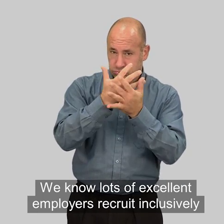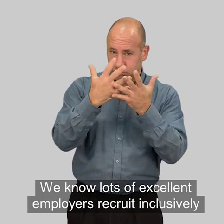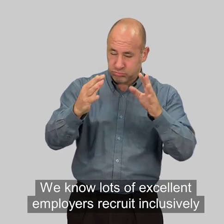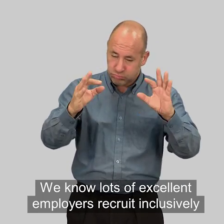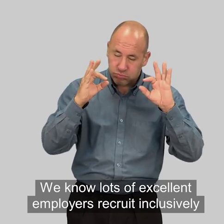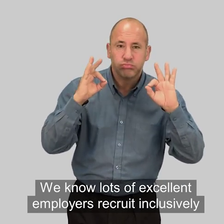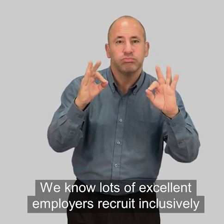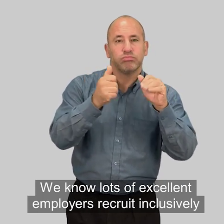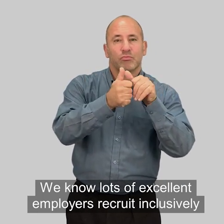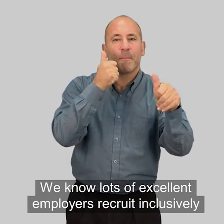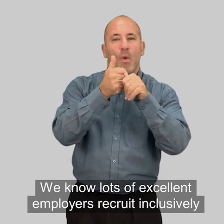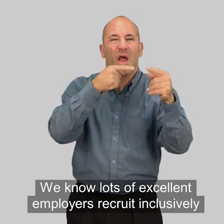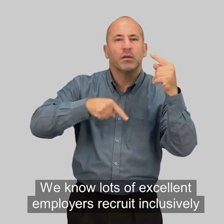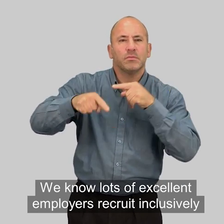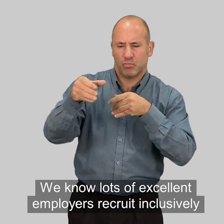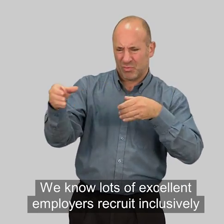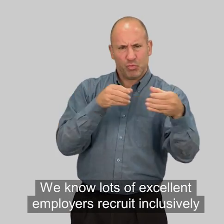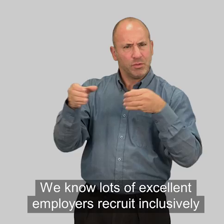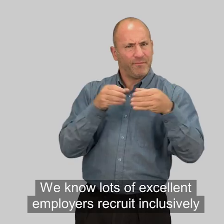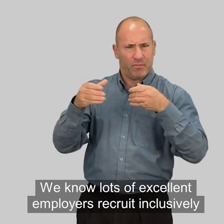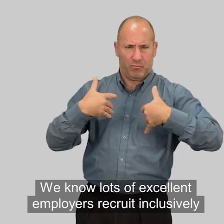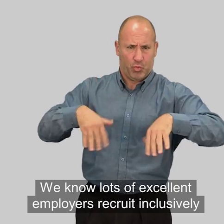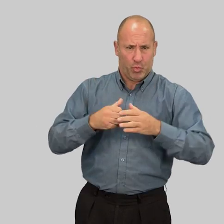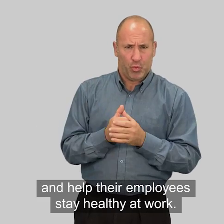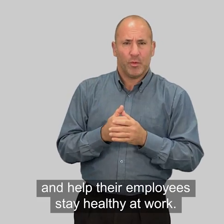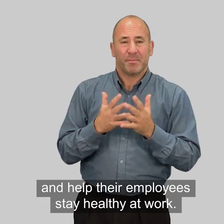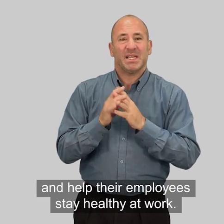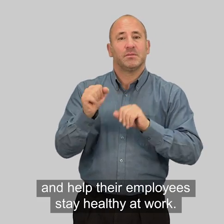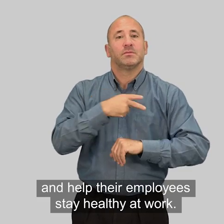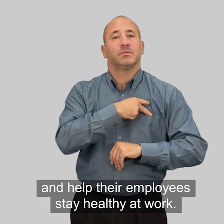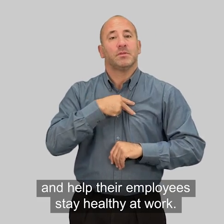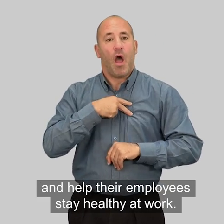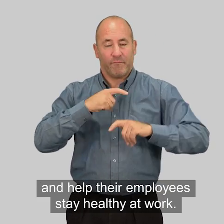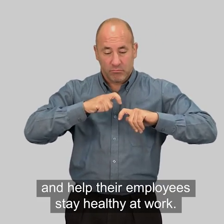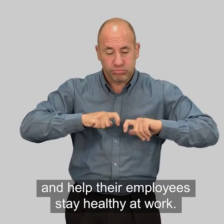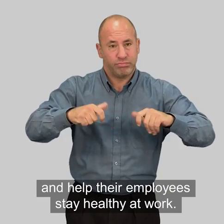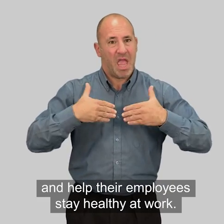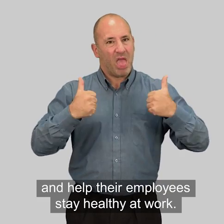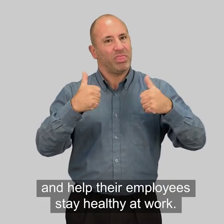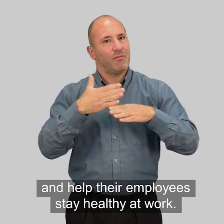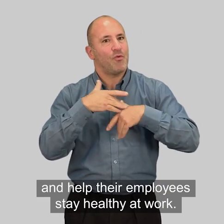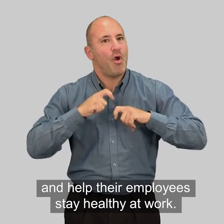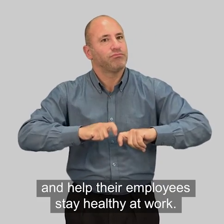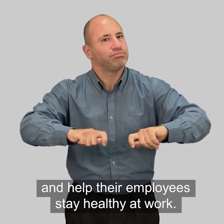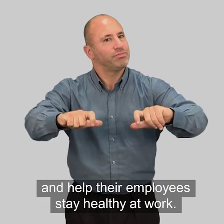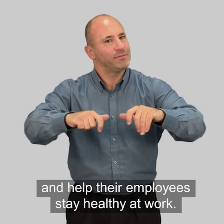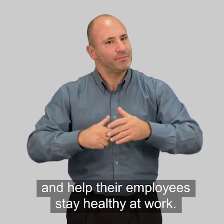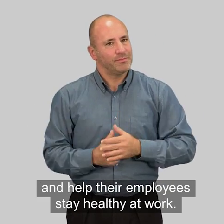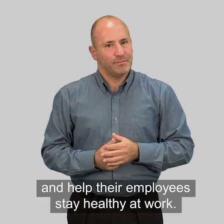We know lots of excellent employers recruit inclusively and help their employees stay healthy at work.